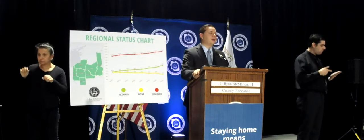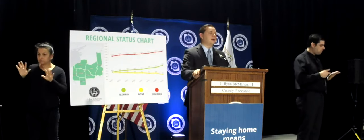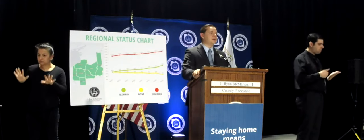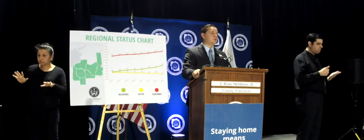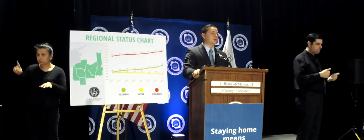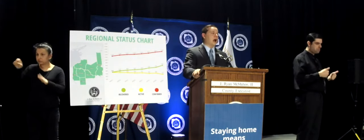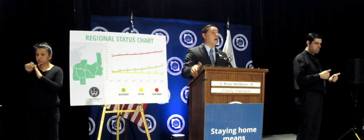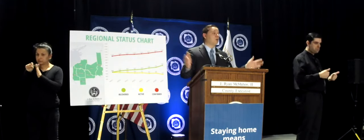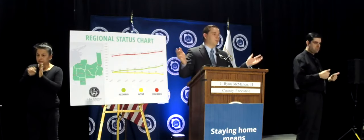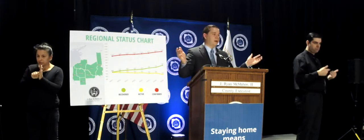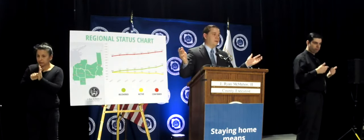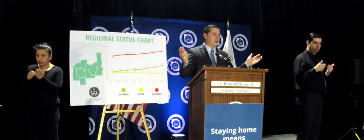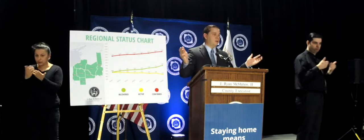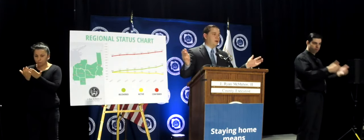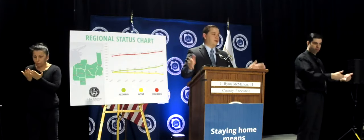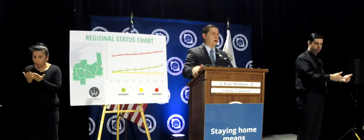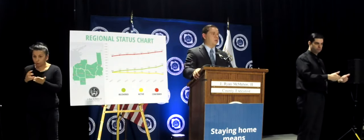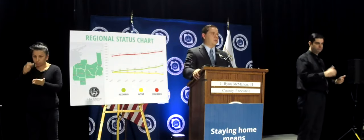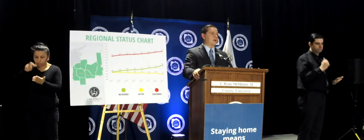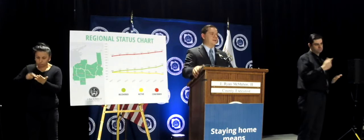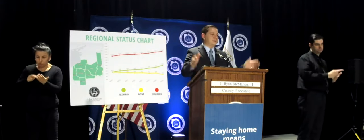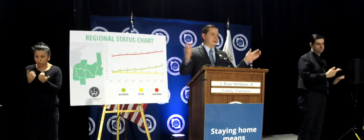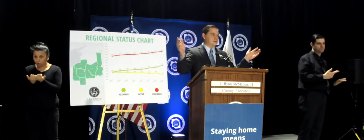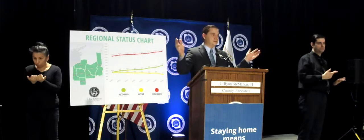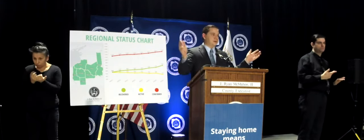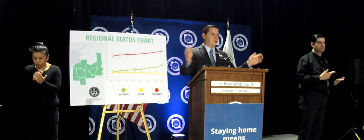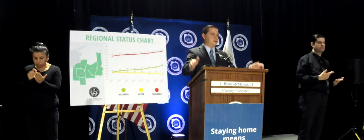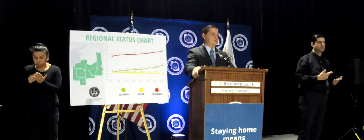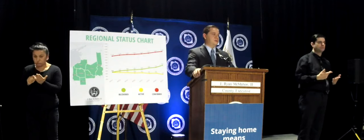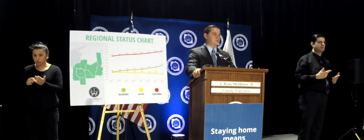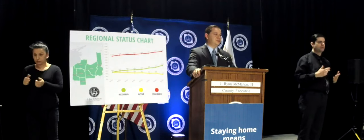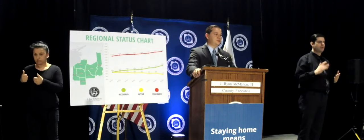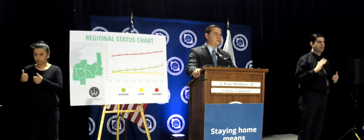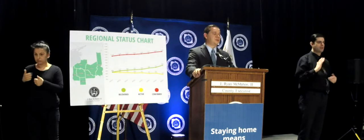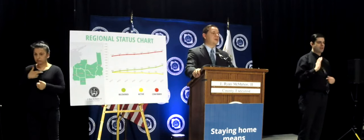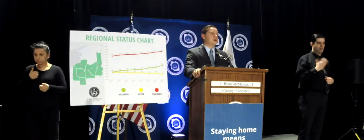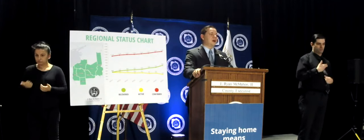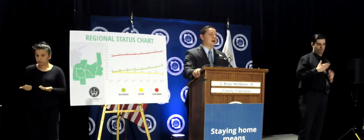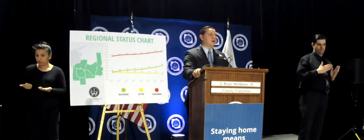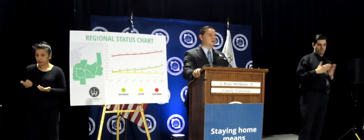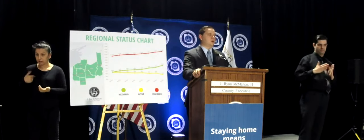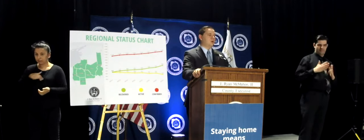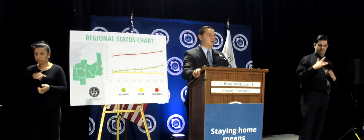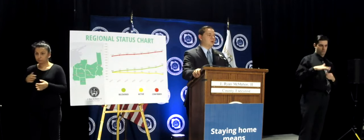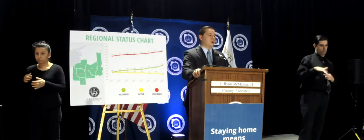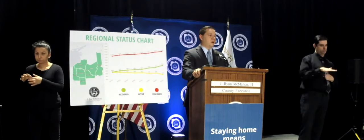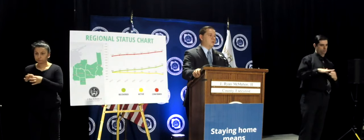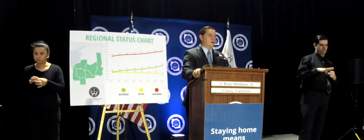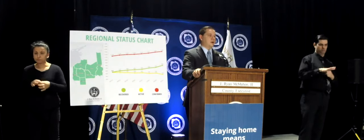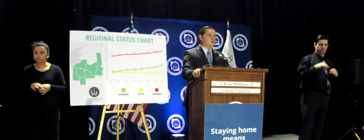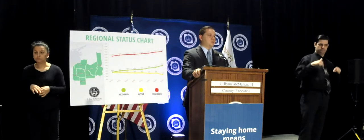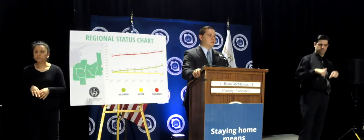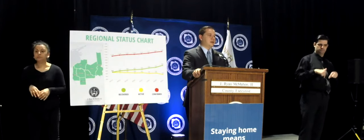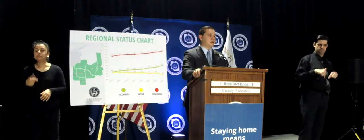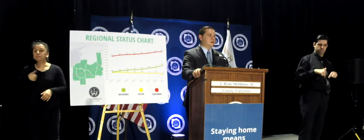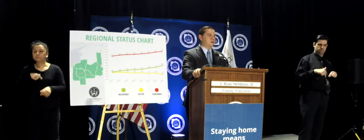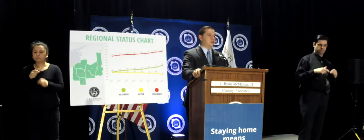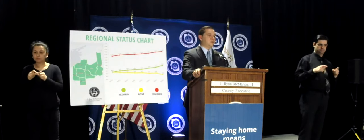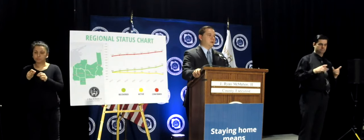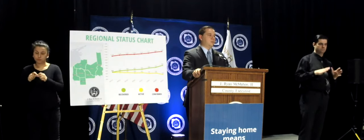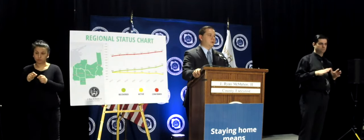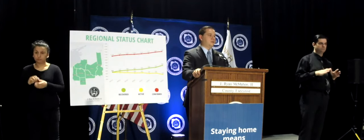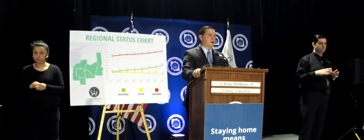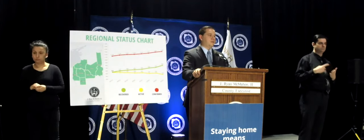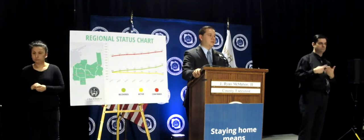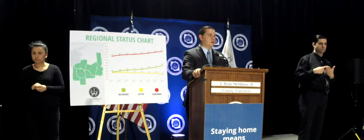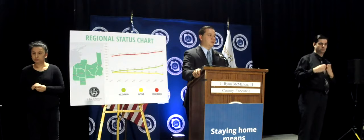then it's really our plan. Then, right? Our plan, state, counties, regions. So we've had calls with the state, keeping